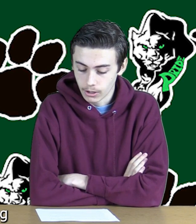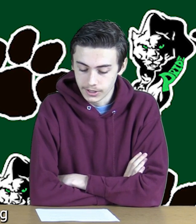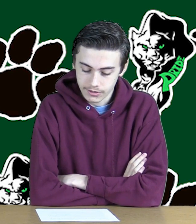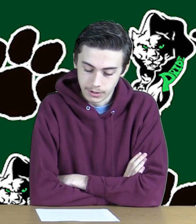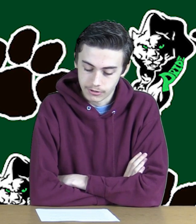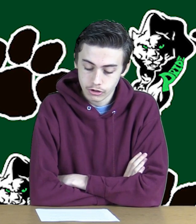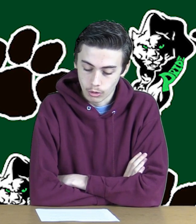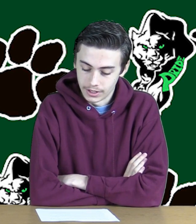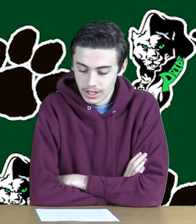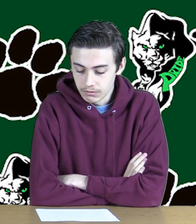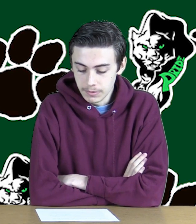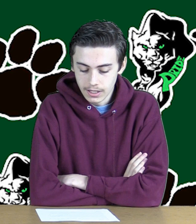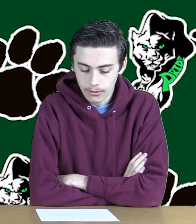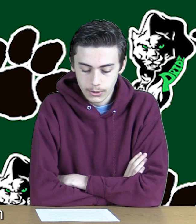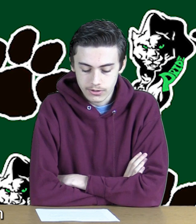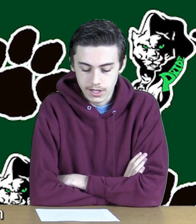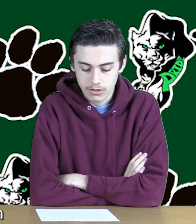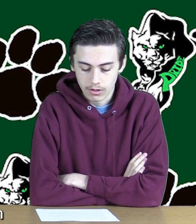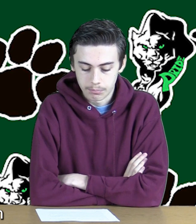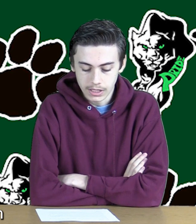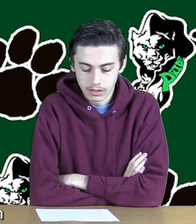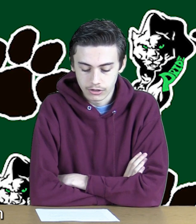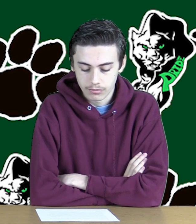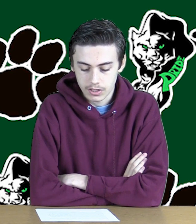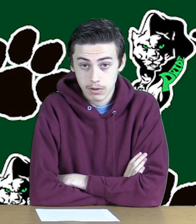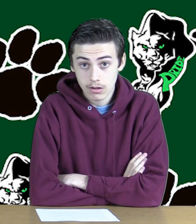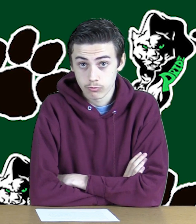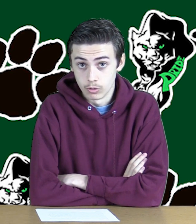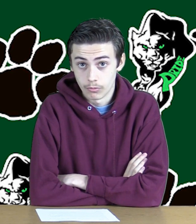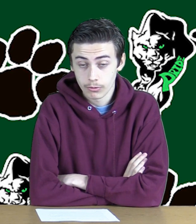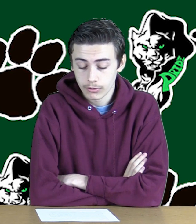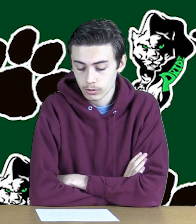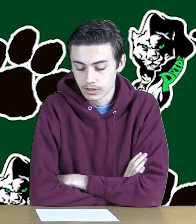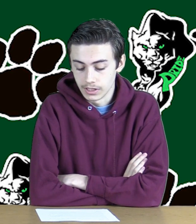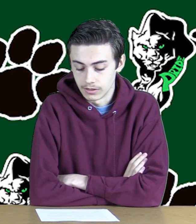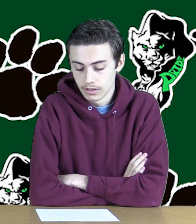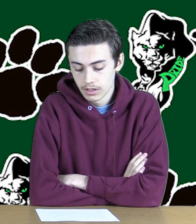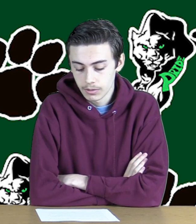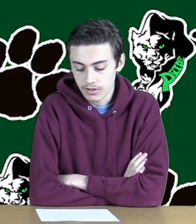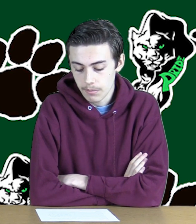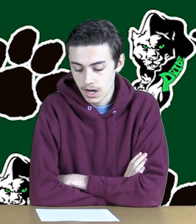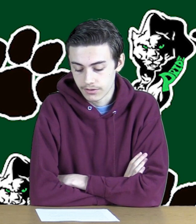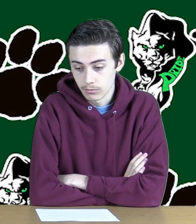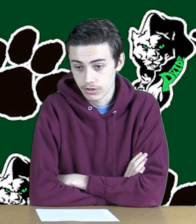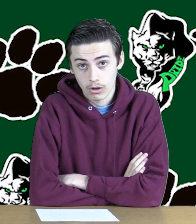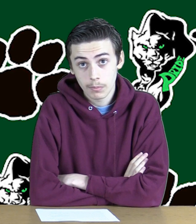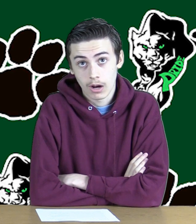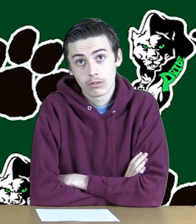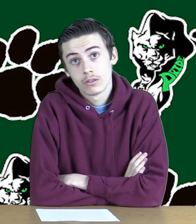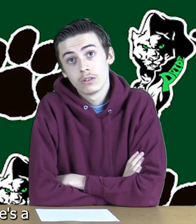coding experience to join. We meet on Thursdays during B lunch in Ms. Brown's room, 313. Please stop by and see what it's all about. This